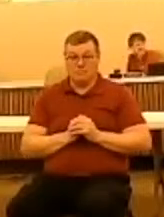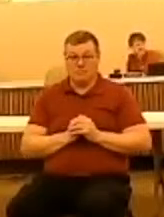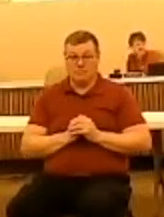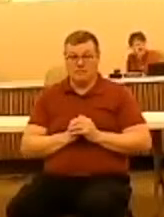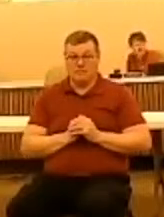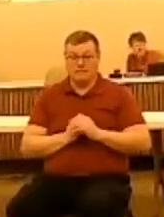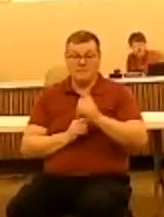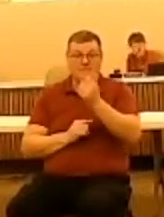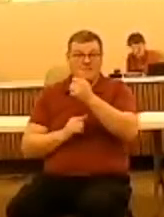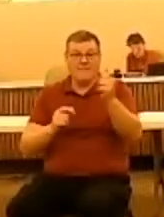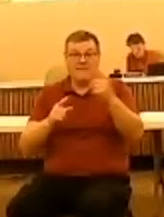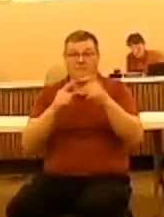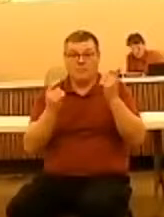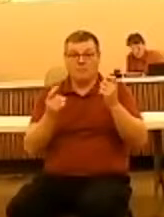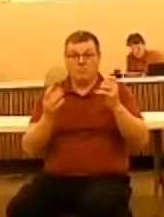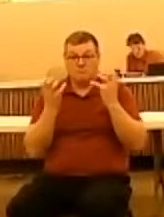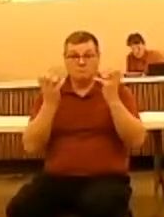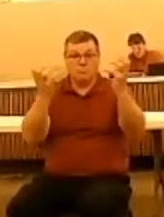Anything from the public?